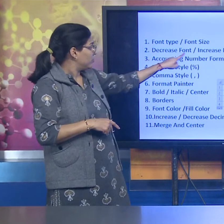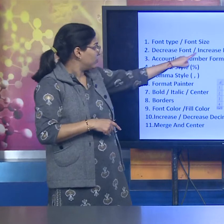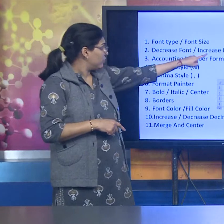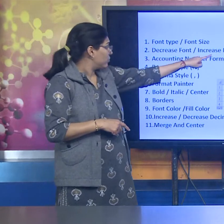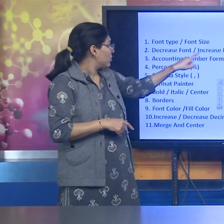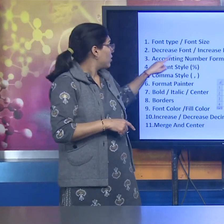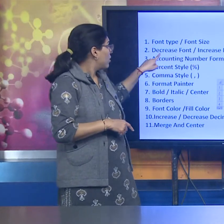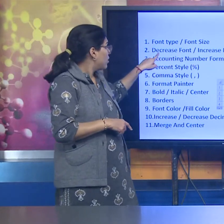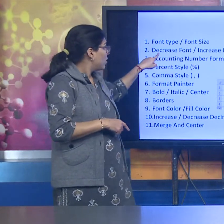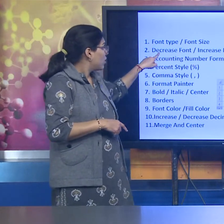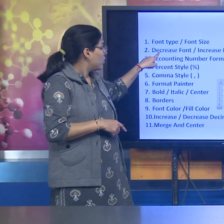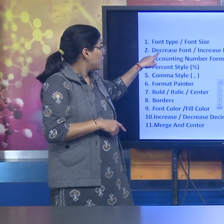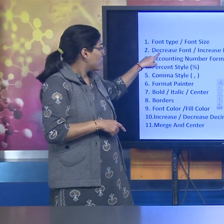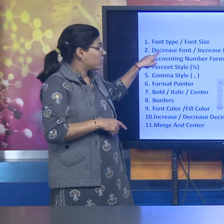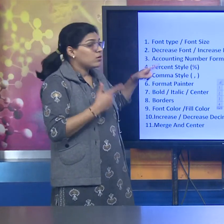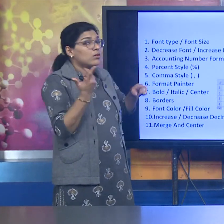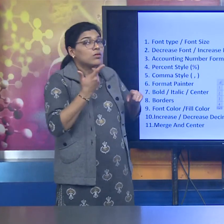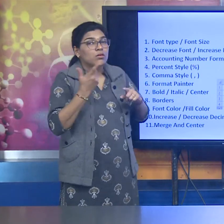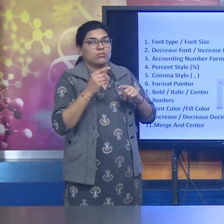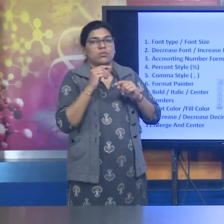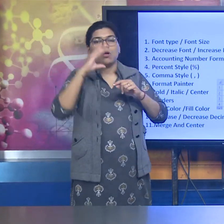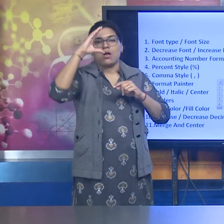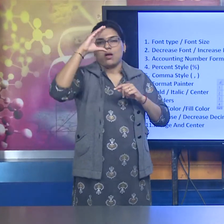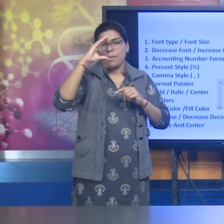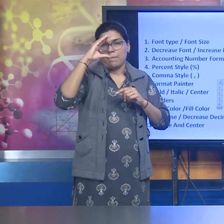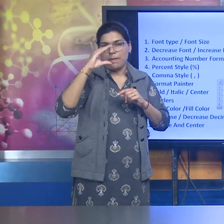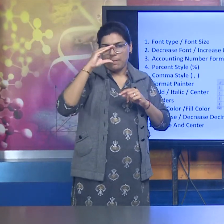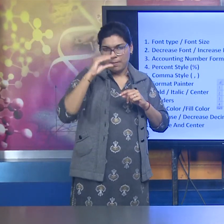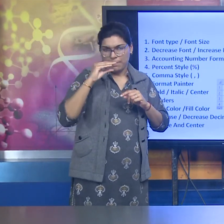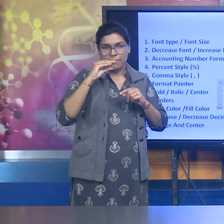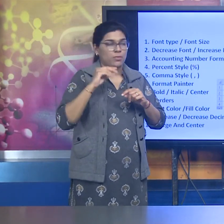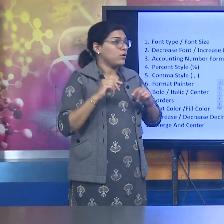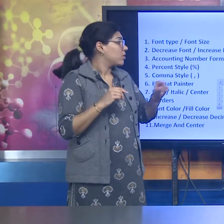and font size.